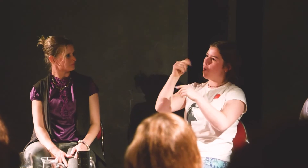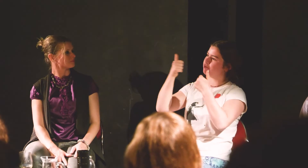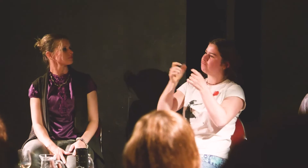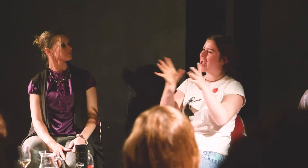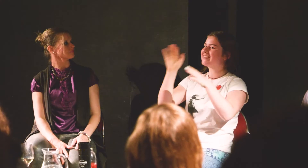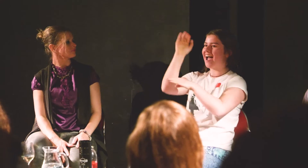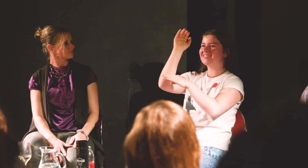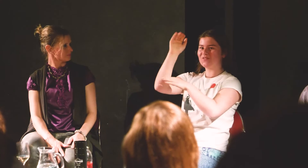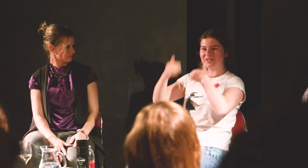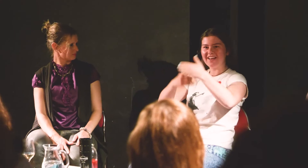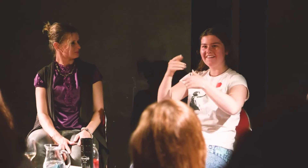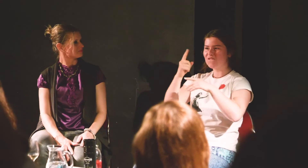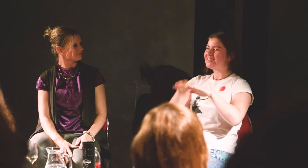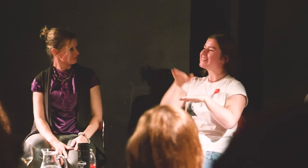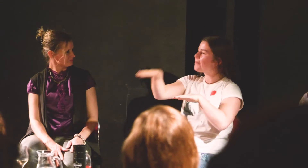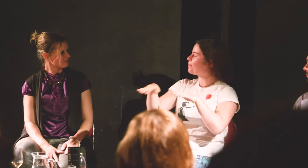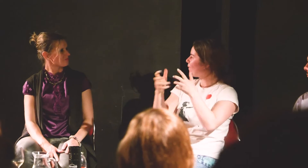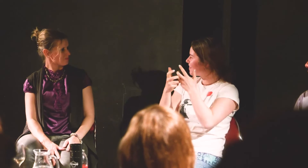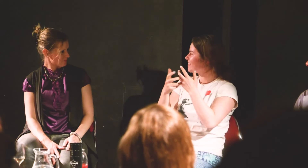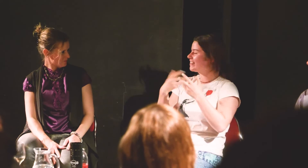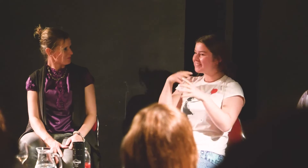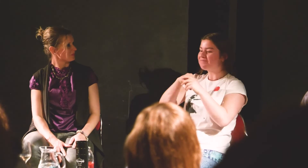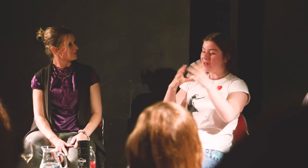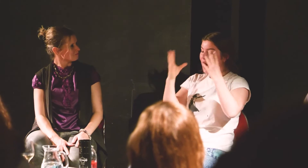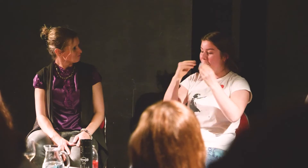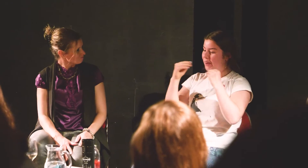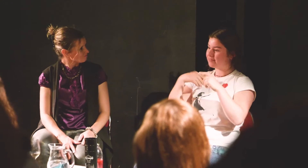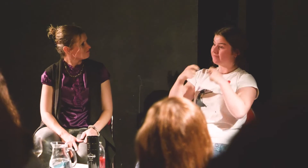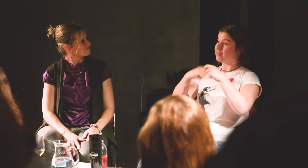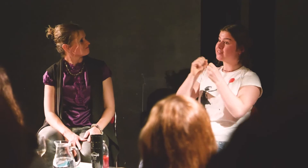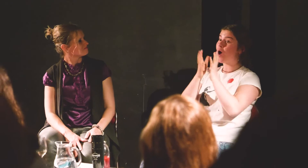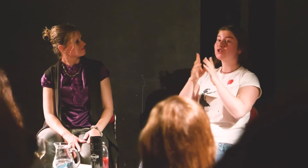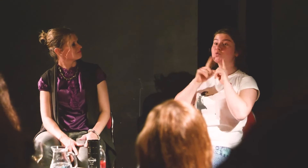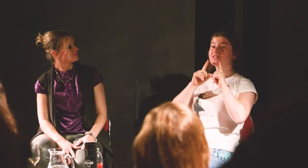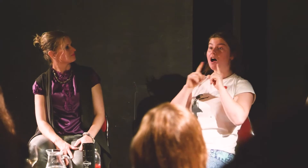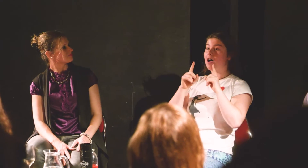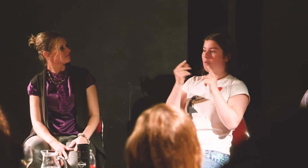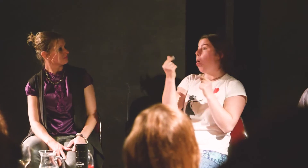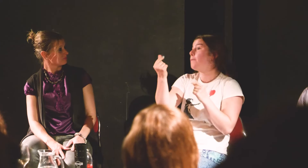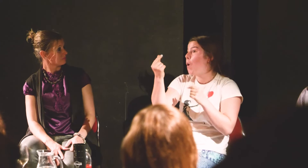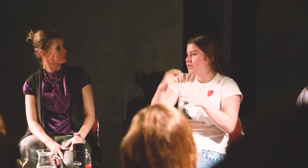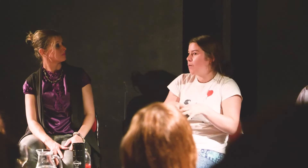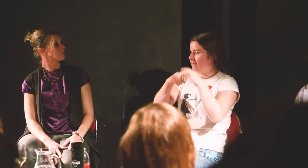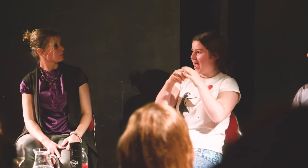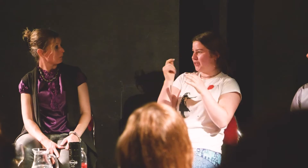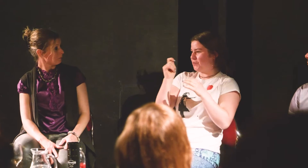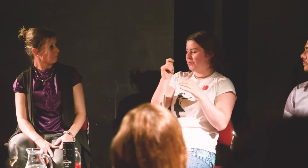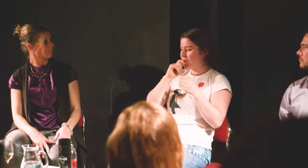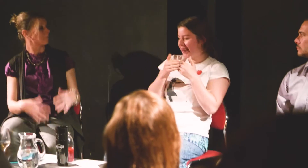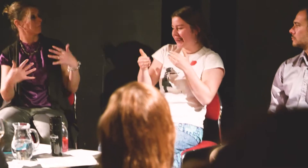said I could try it out. It would probably be a good step for my future, so I did that. And I'm an almost